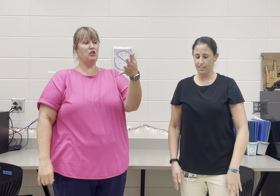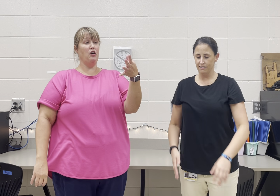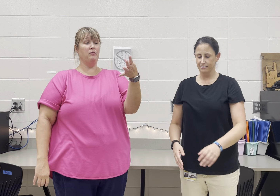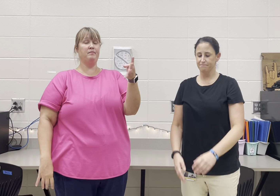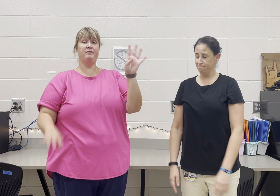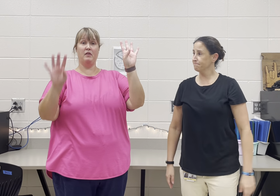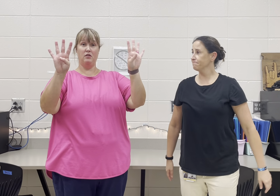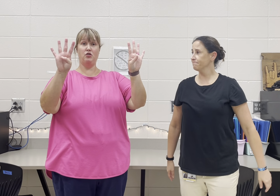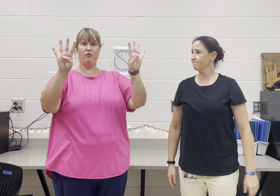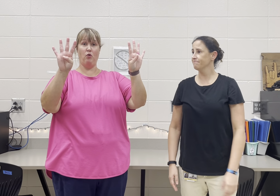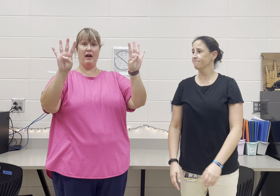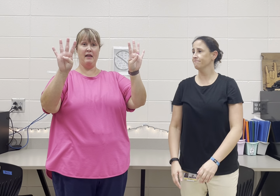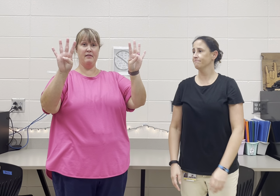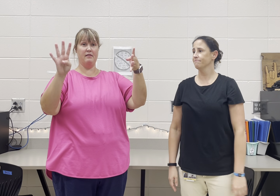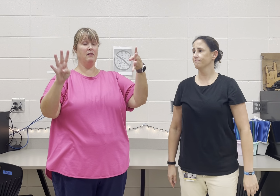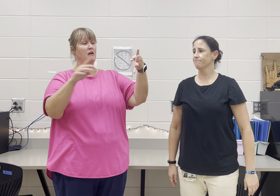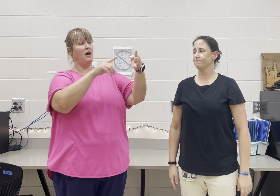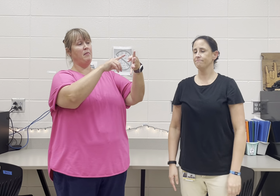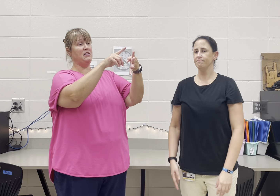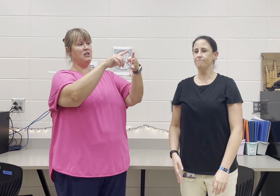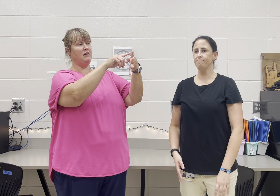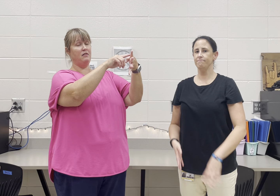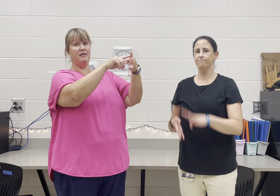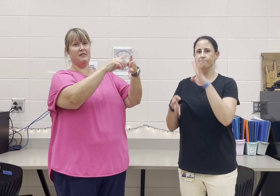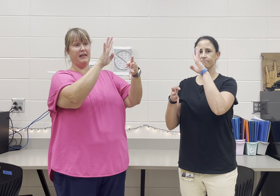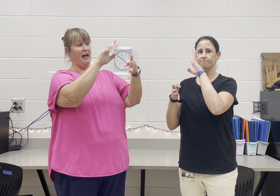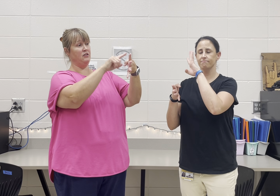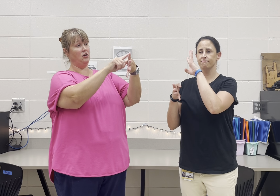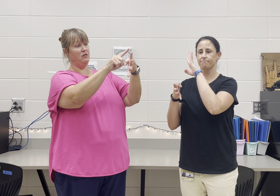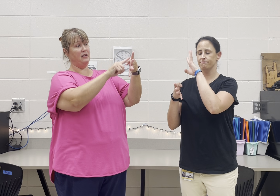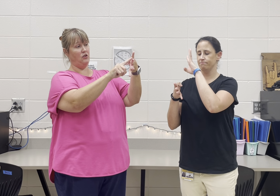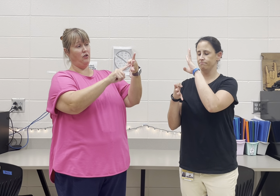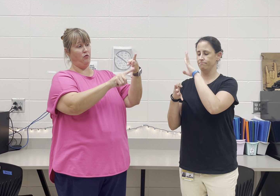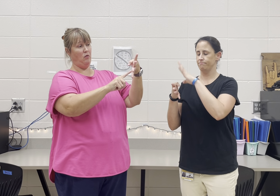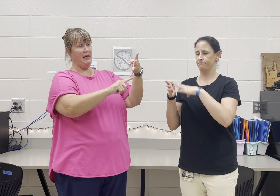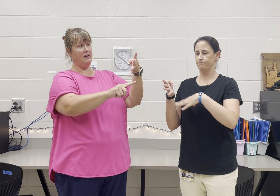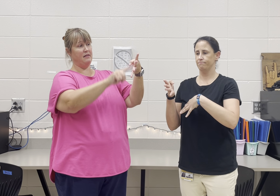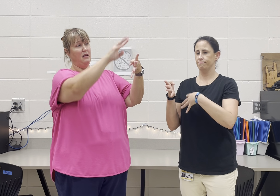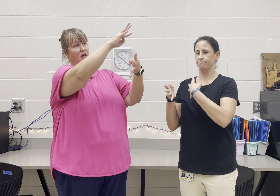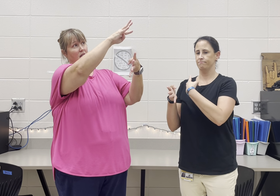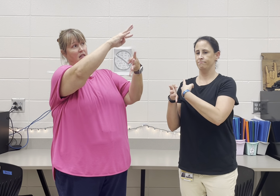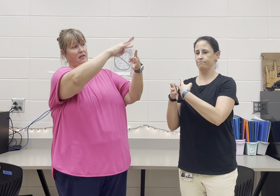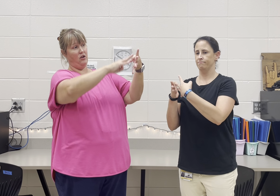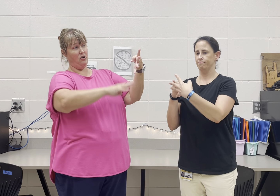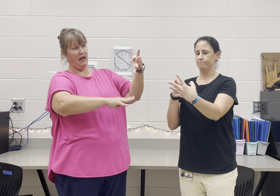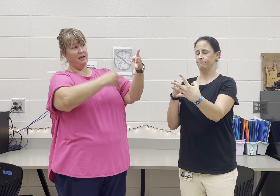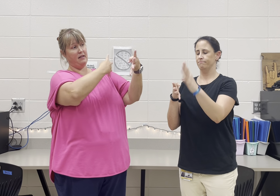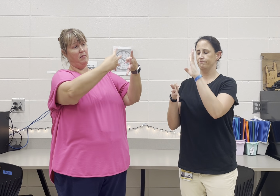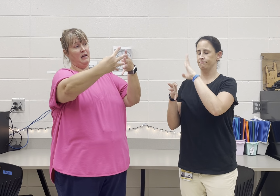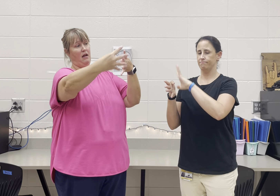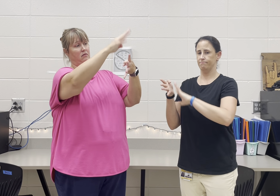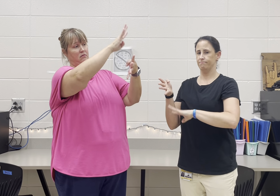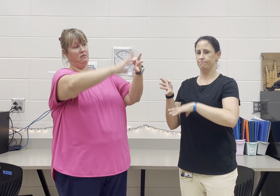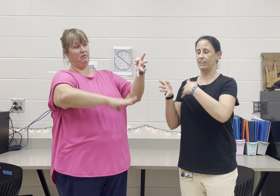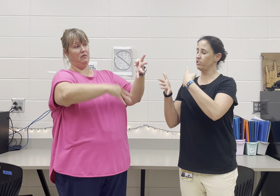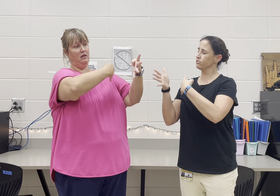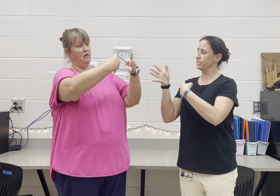So 2 4 hands. Imagine this is a calendar. These are your 4 weeks. These are your days coming down. I've also seen it with